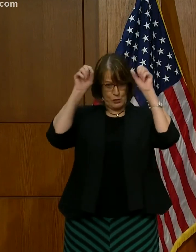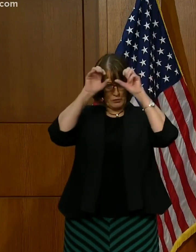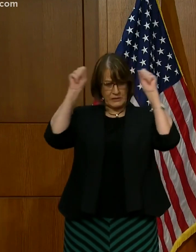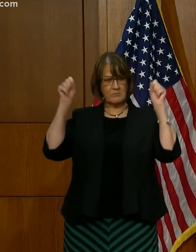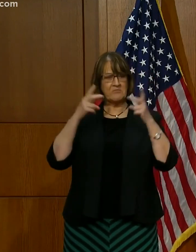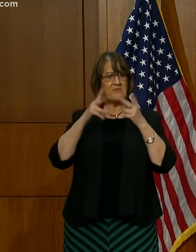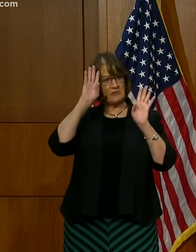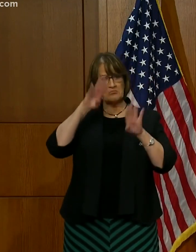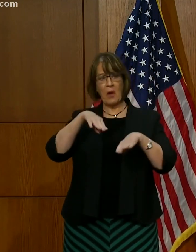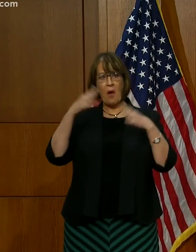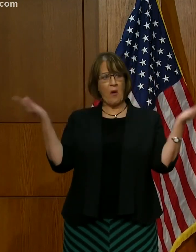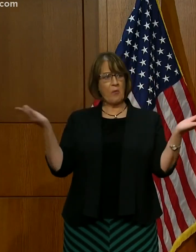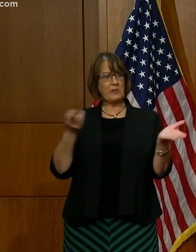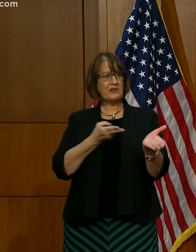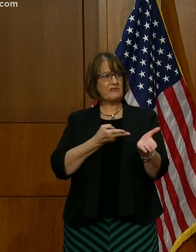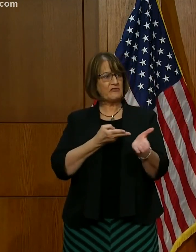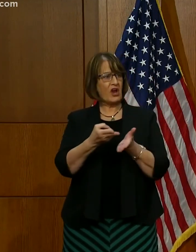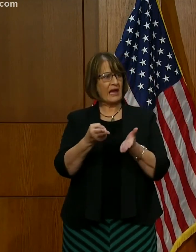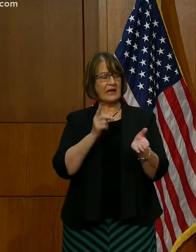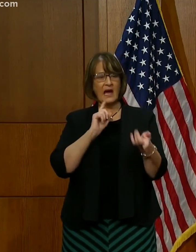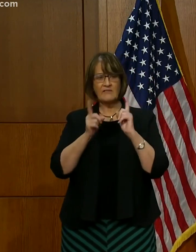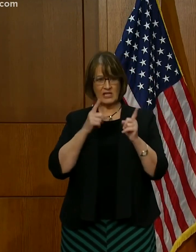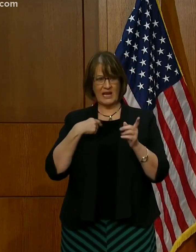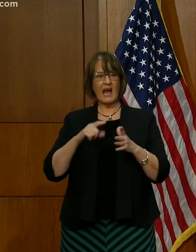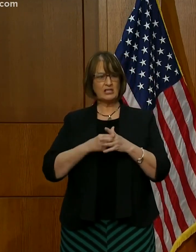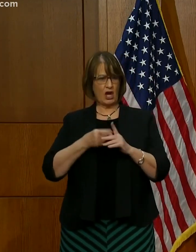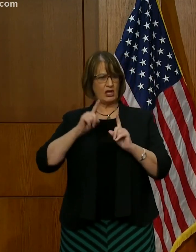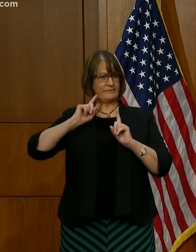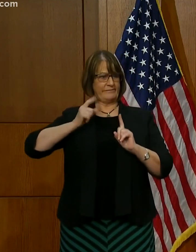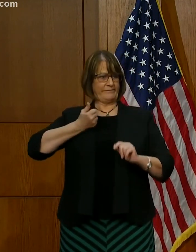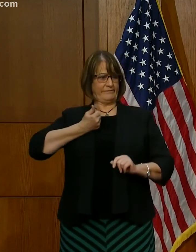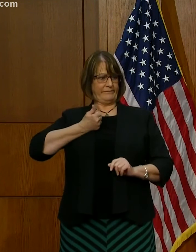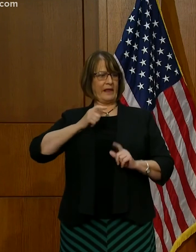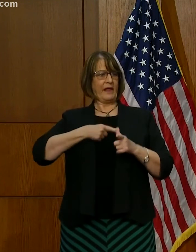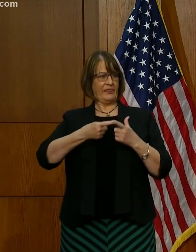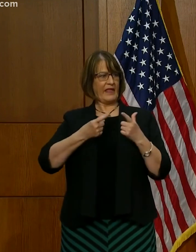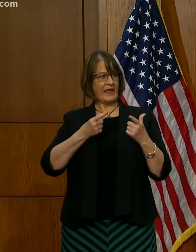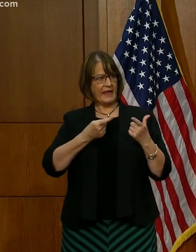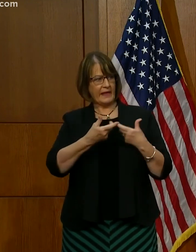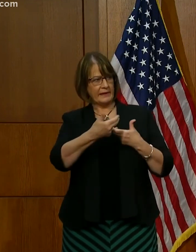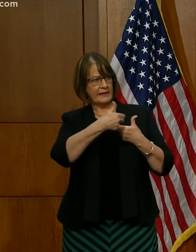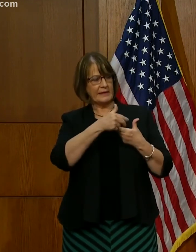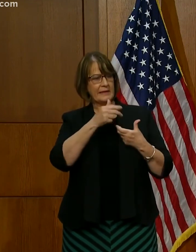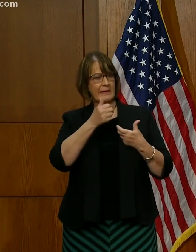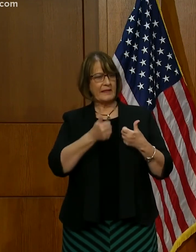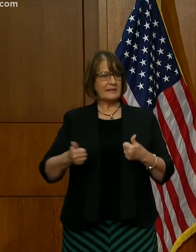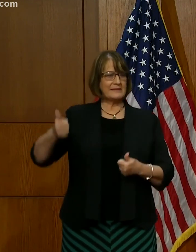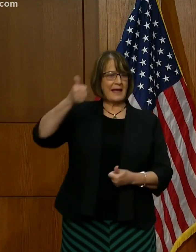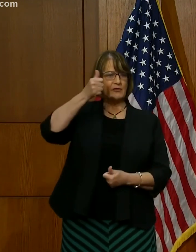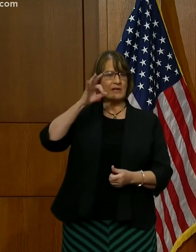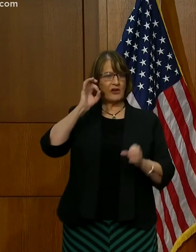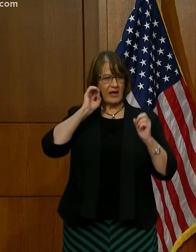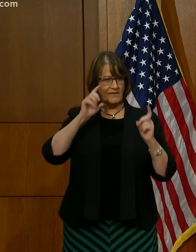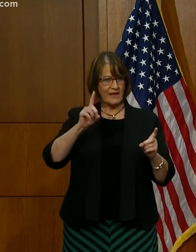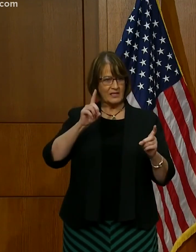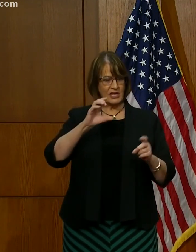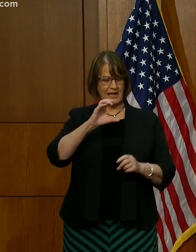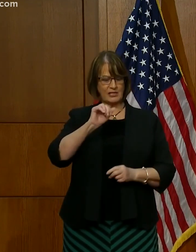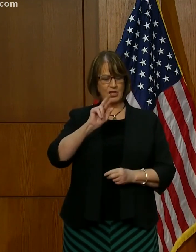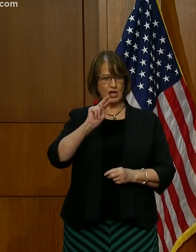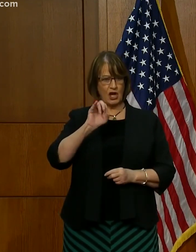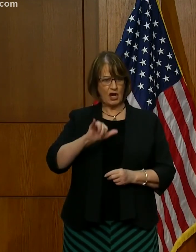very open, frank conversation. I started it off, and then we heard from our Secretary of Education, Adif Carney, and